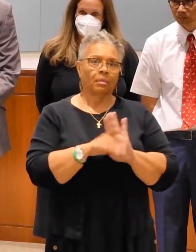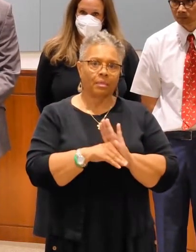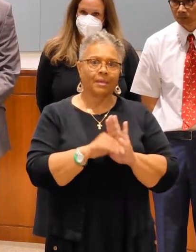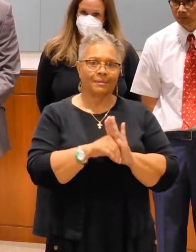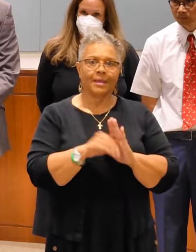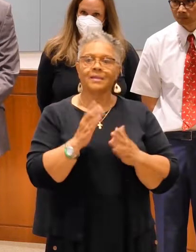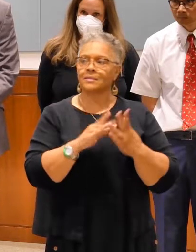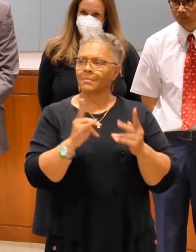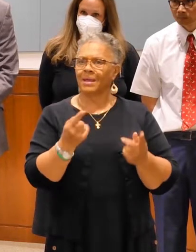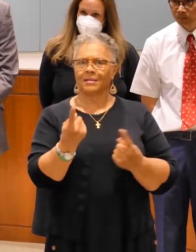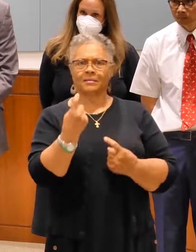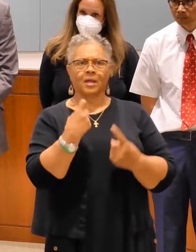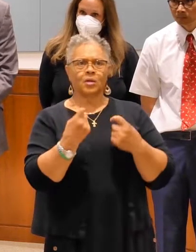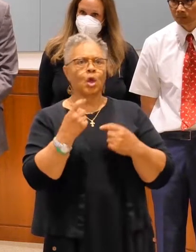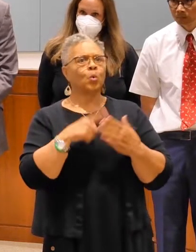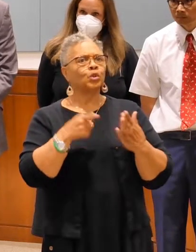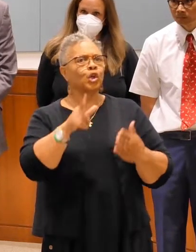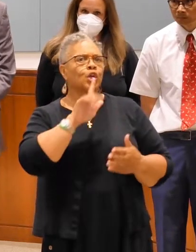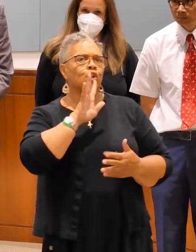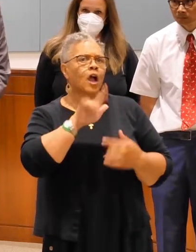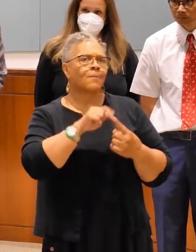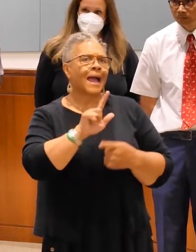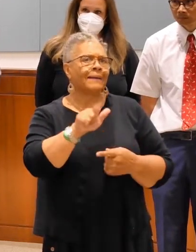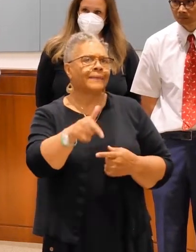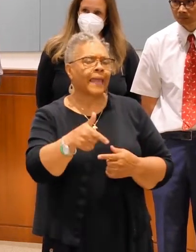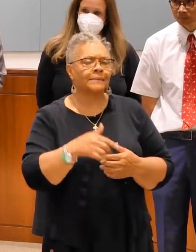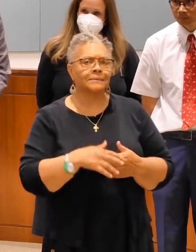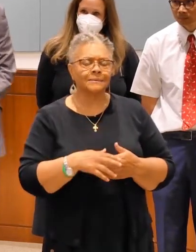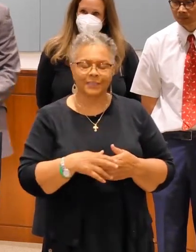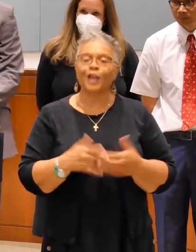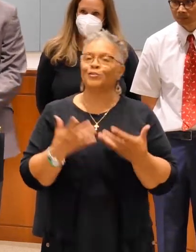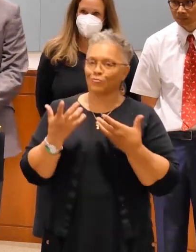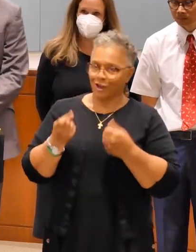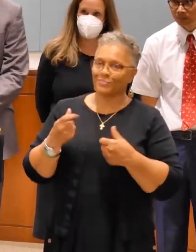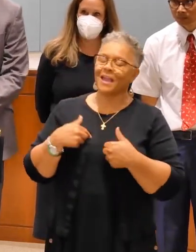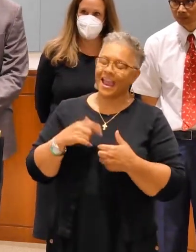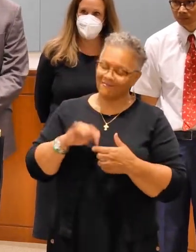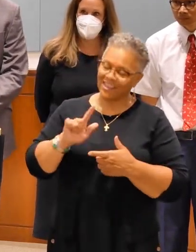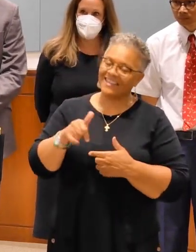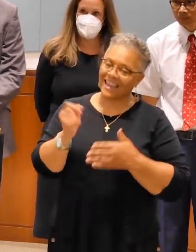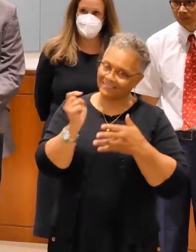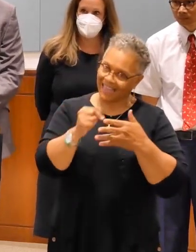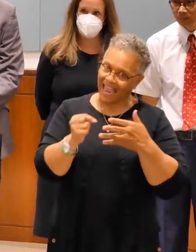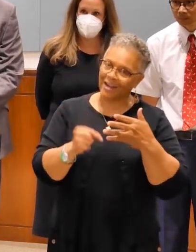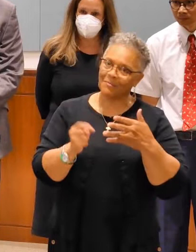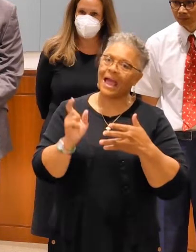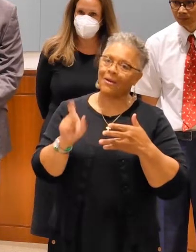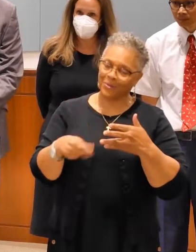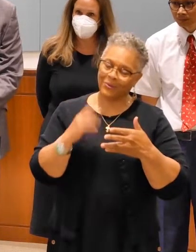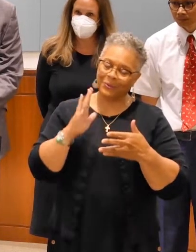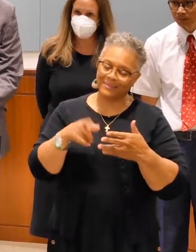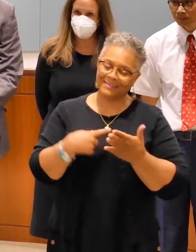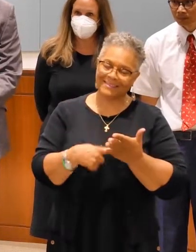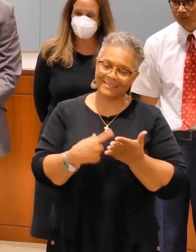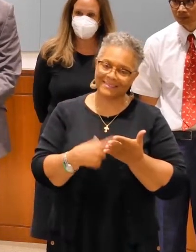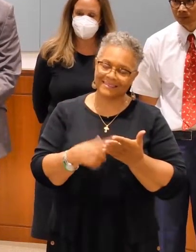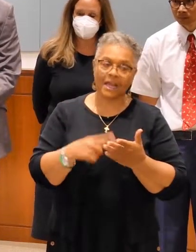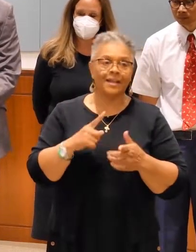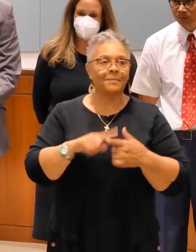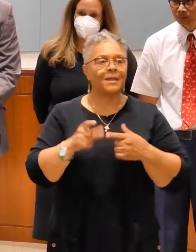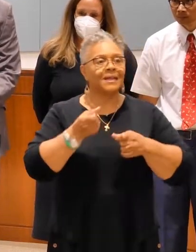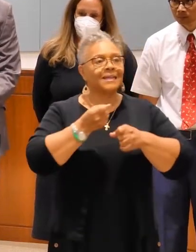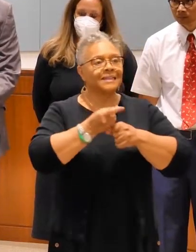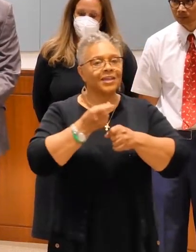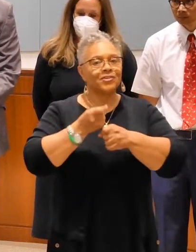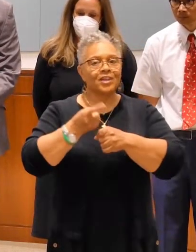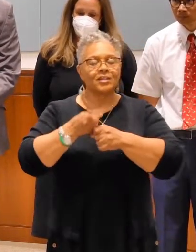has already asked me, what will I talk about next? Trust me, I've got the next item to discuss. But year after year,